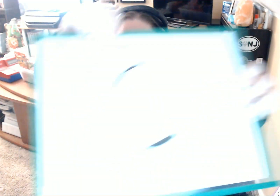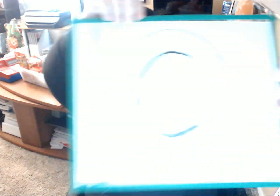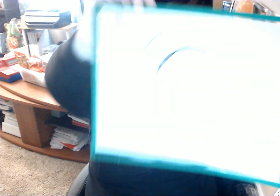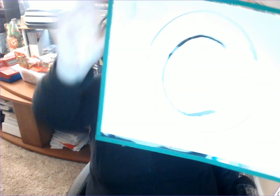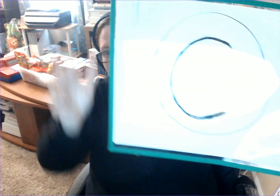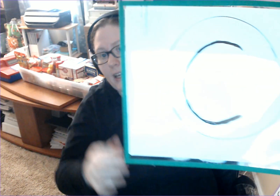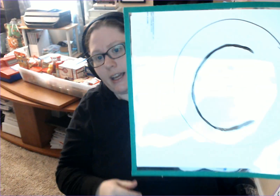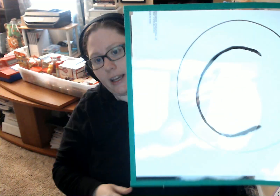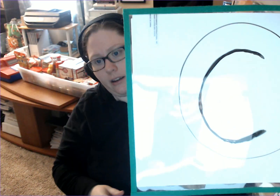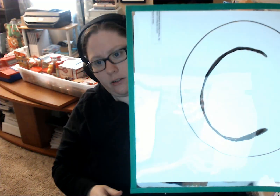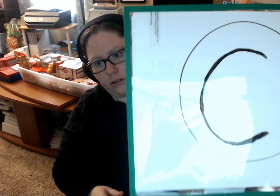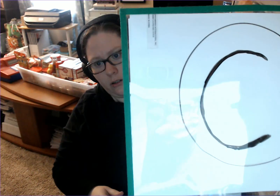C,